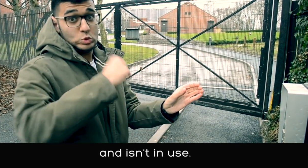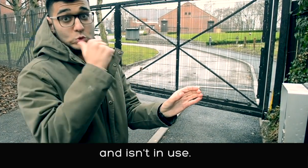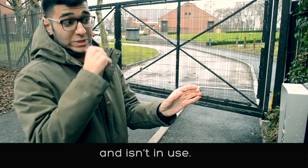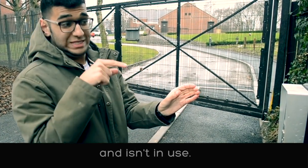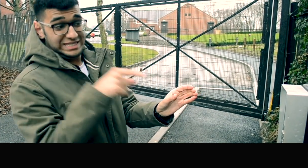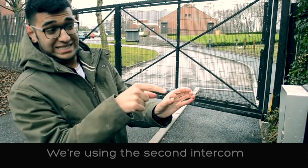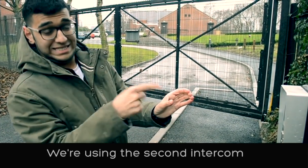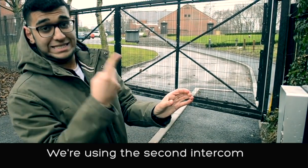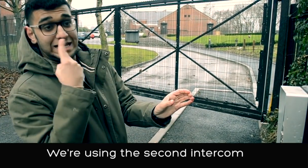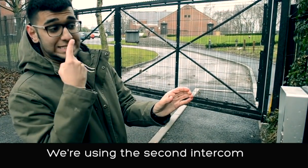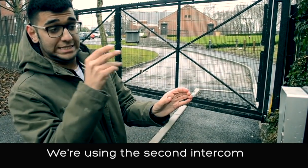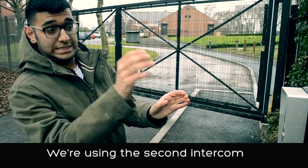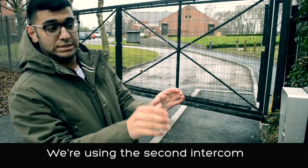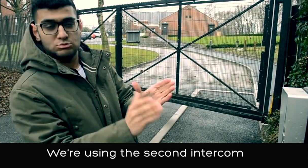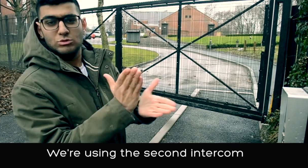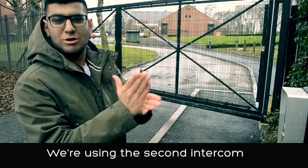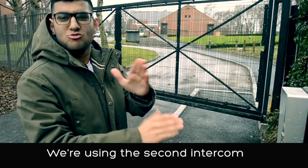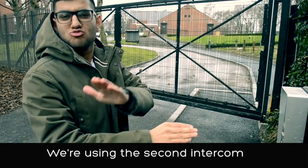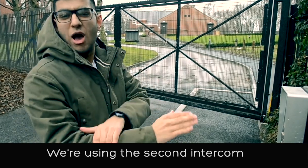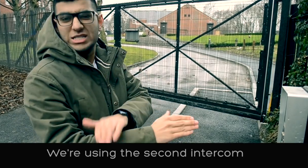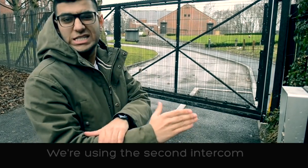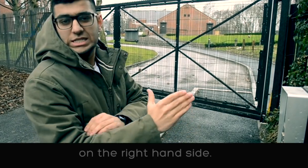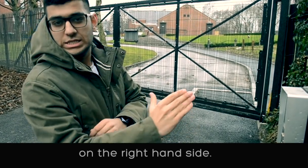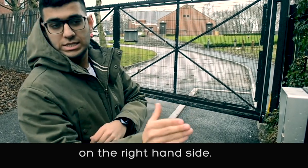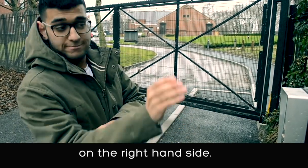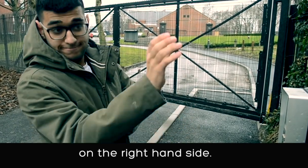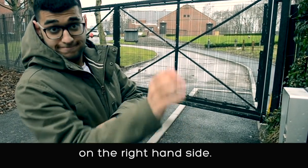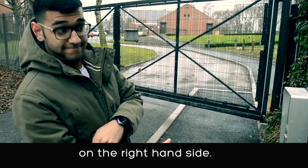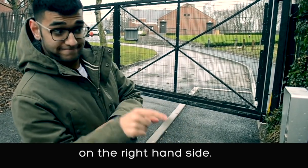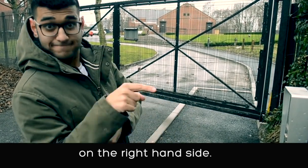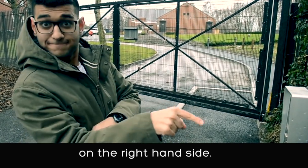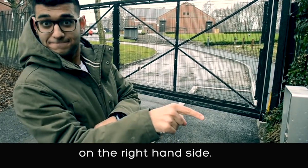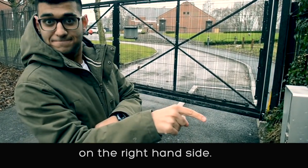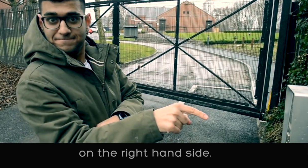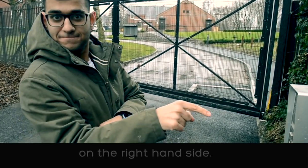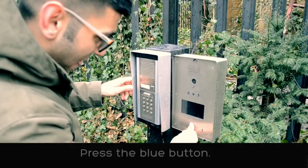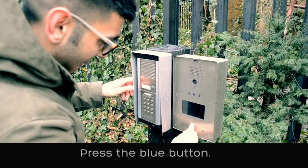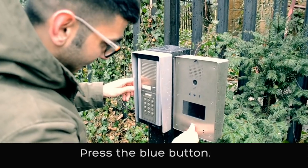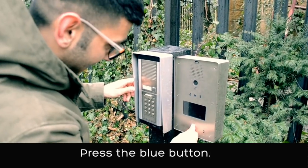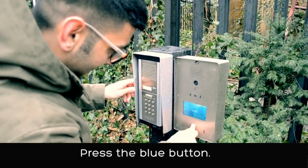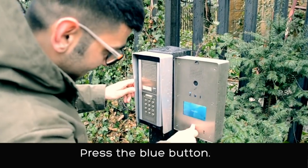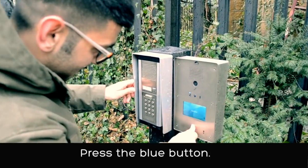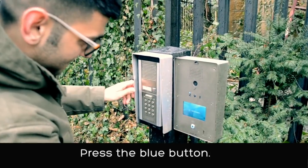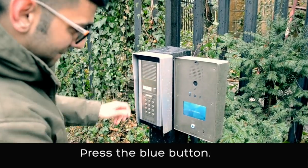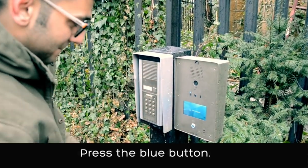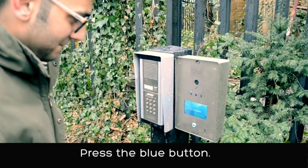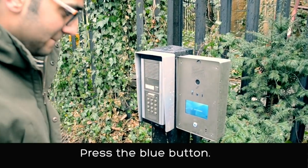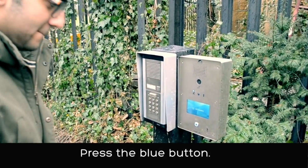in use. We're using the second intercom on the right hand side. Press the blue button.